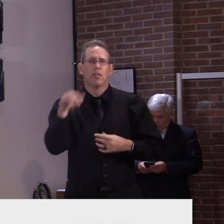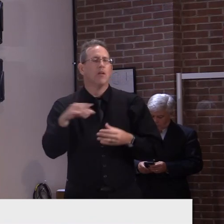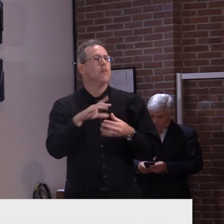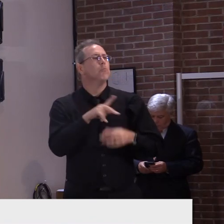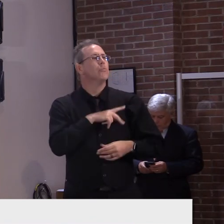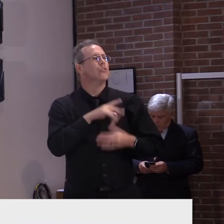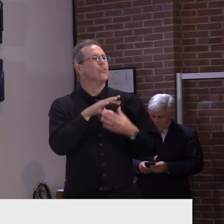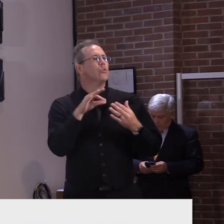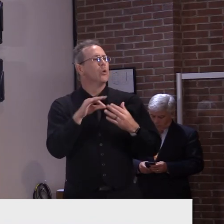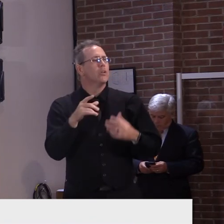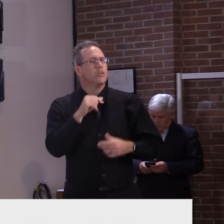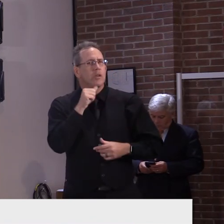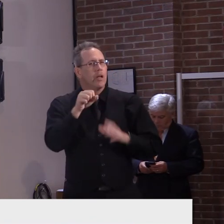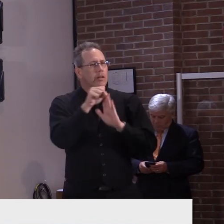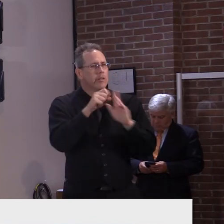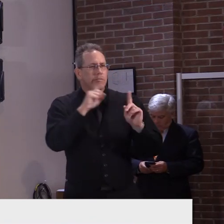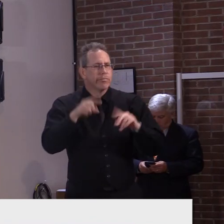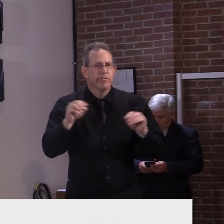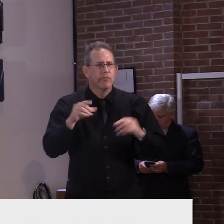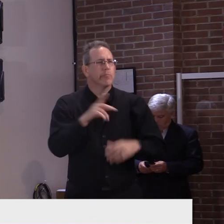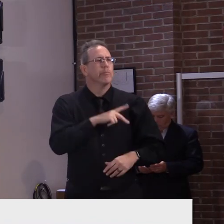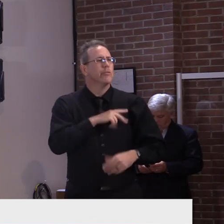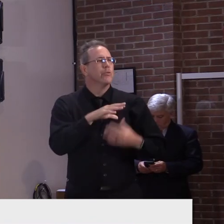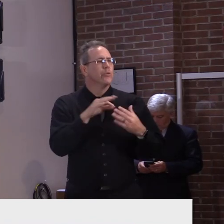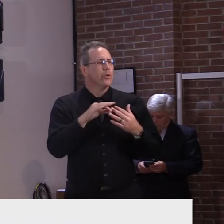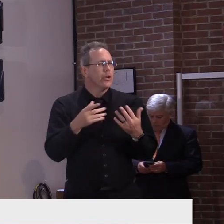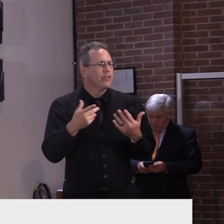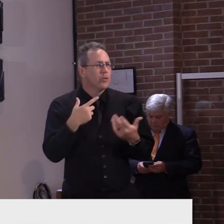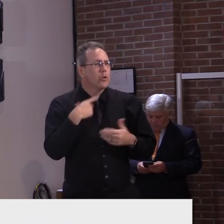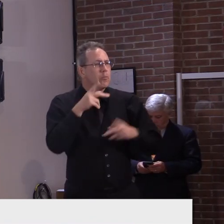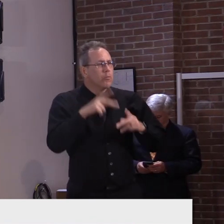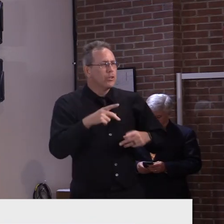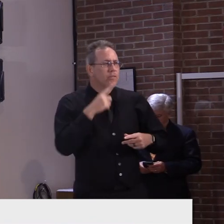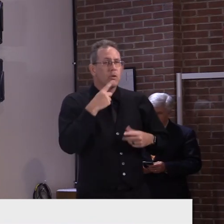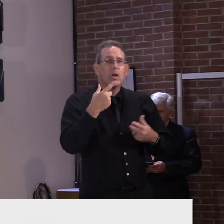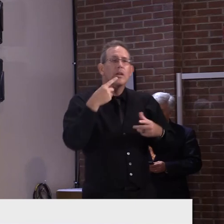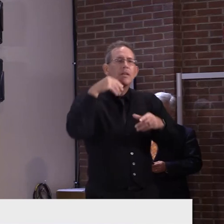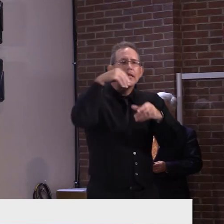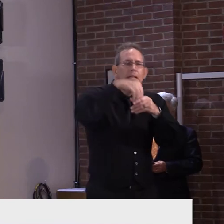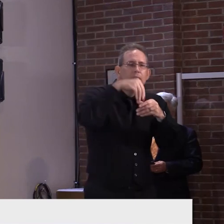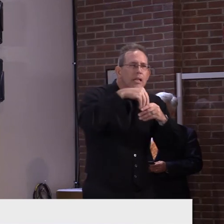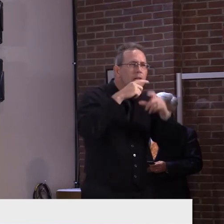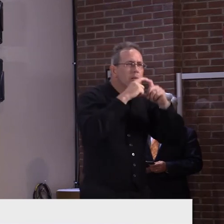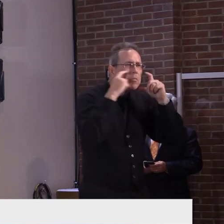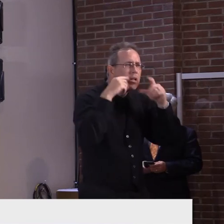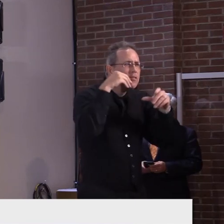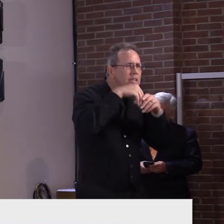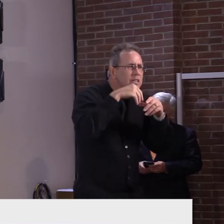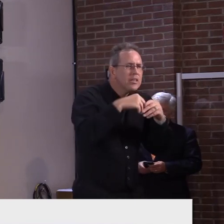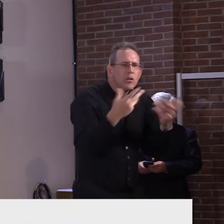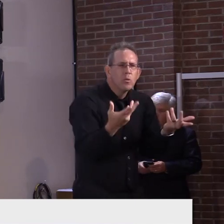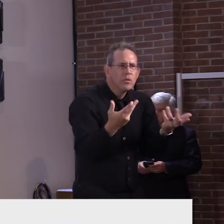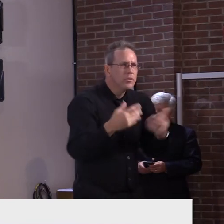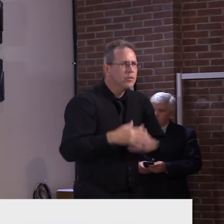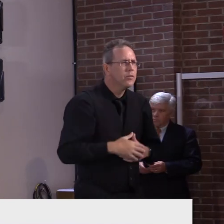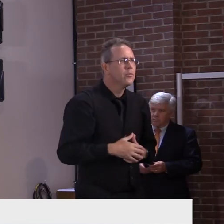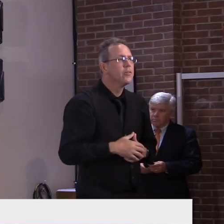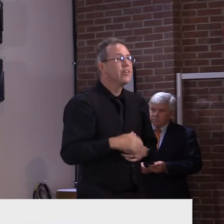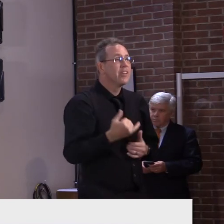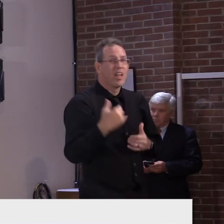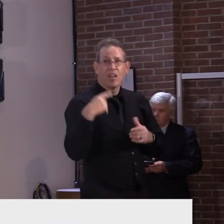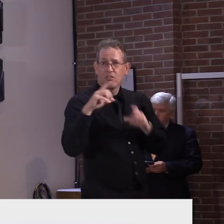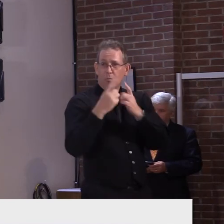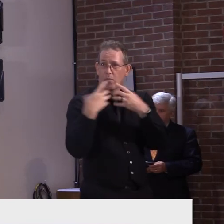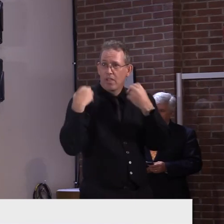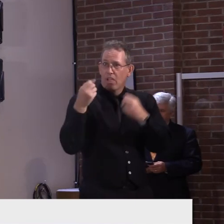even vaccinated people, wear masks in indoor public settings. And right now, even still on the health department website, it says to